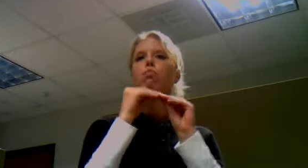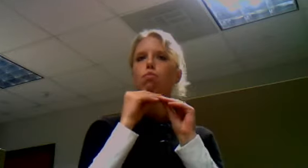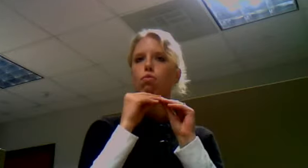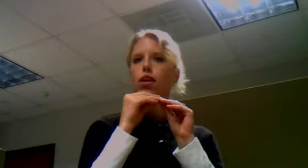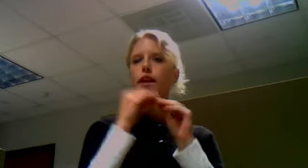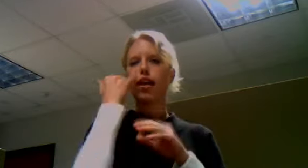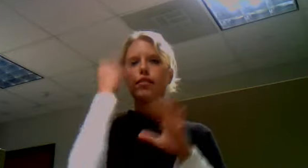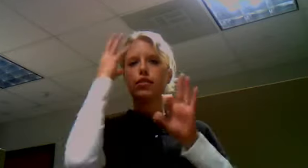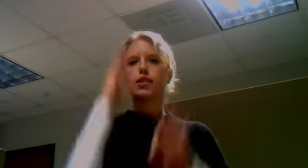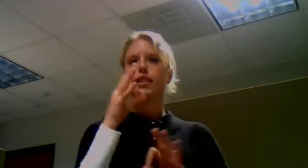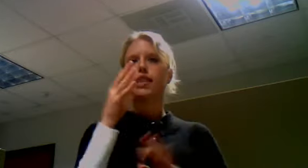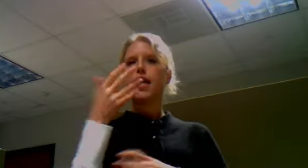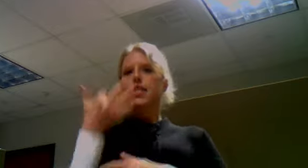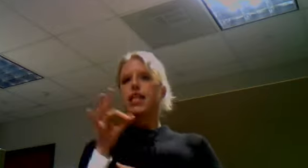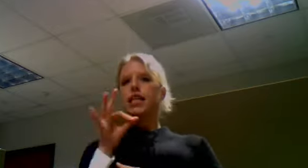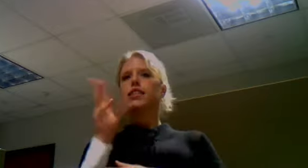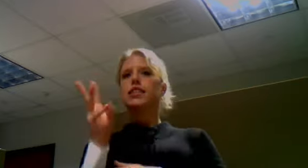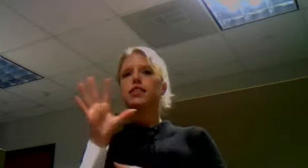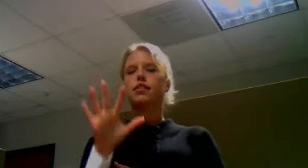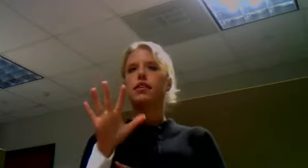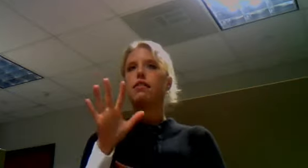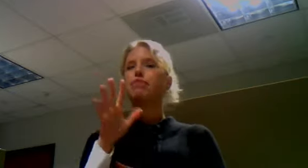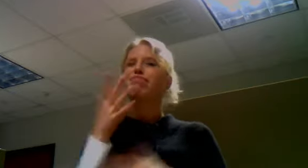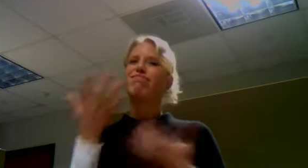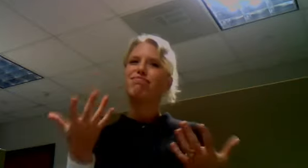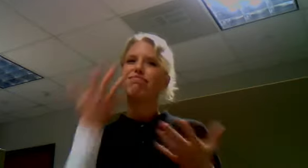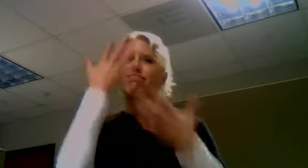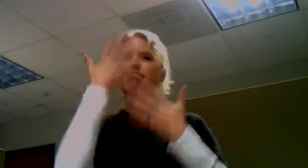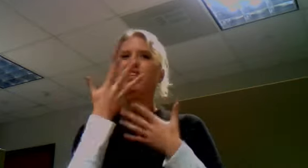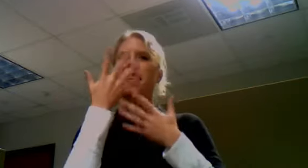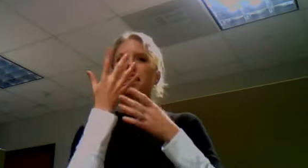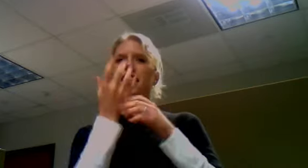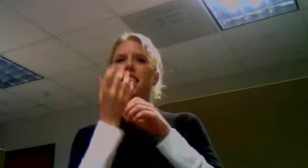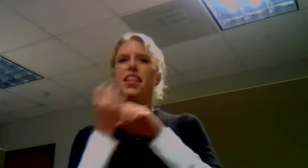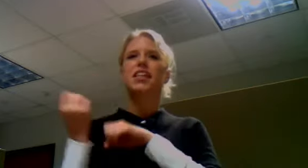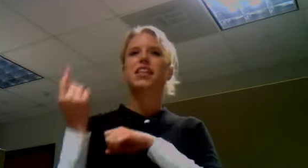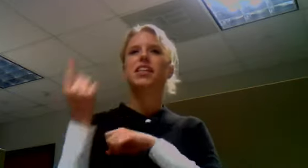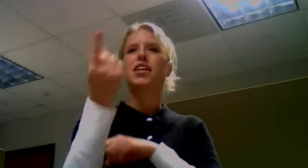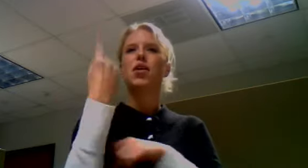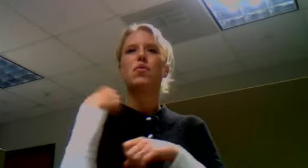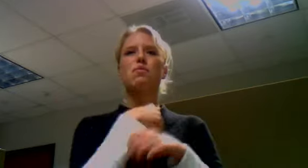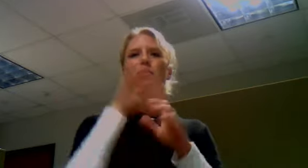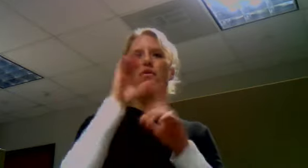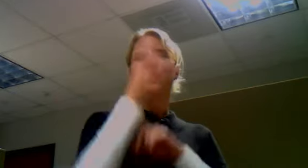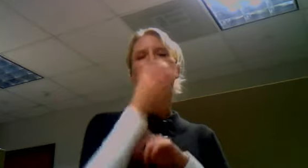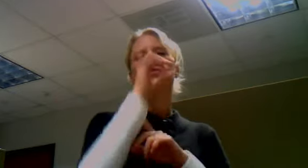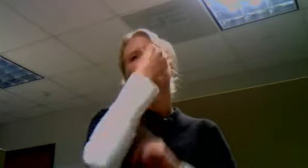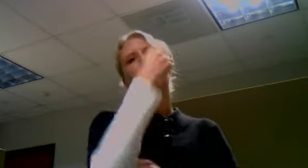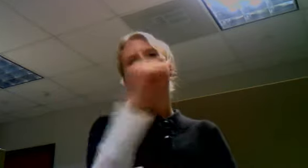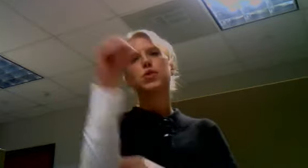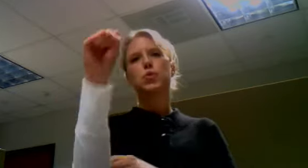in 1965, the downside of that is the next year we have Cultural Revolution. So you have to always think